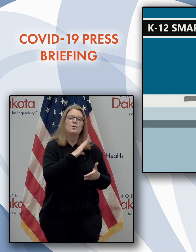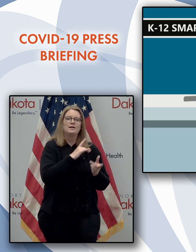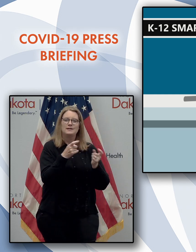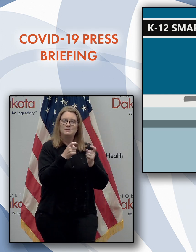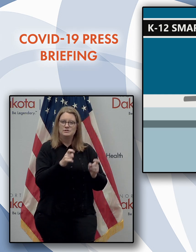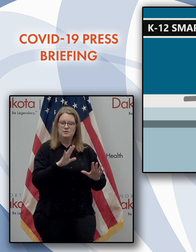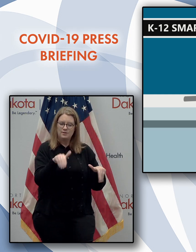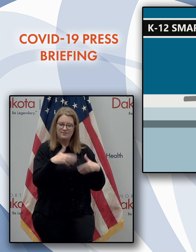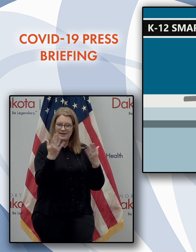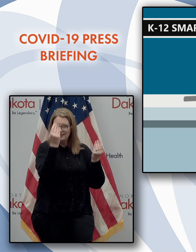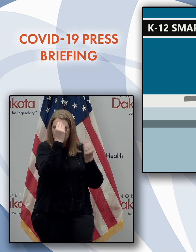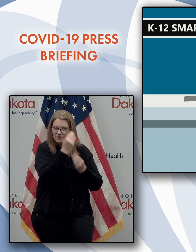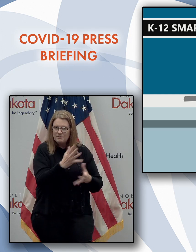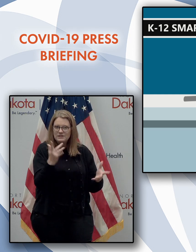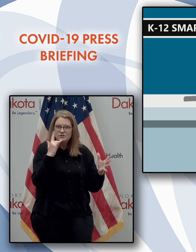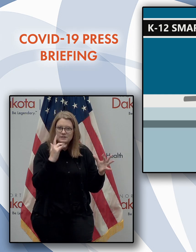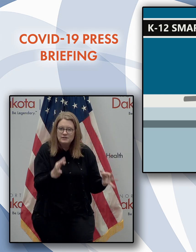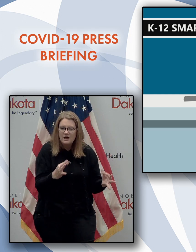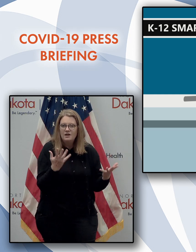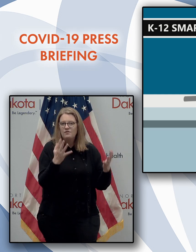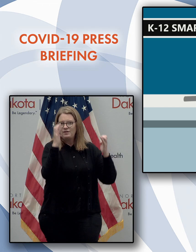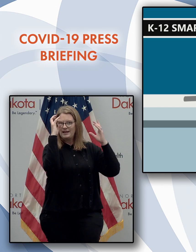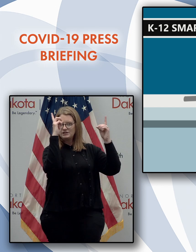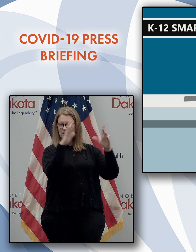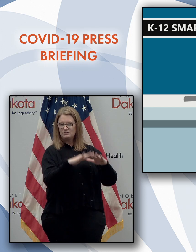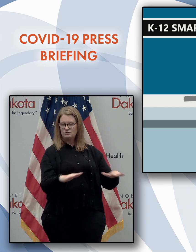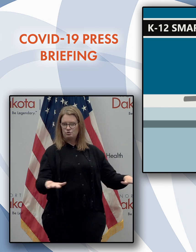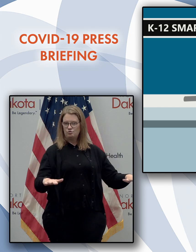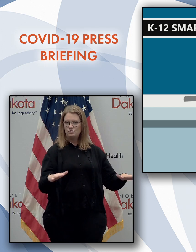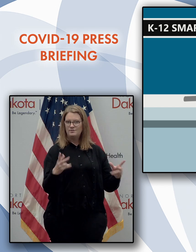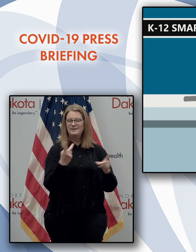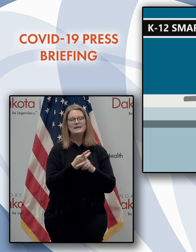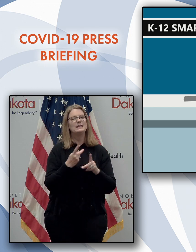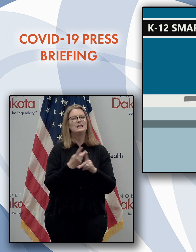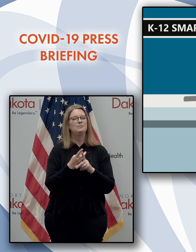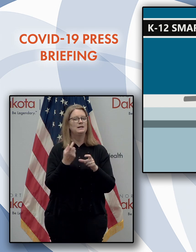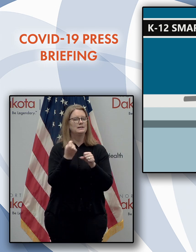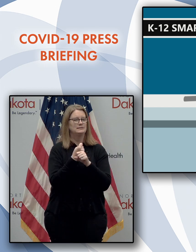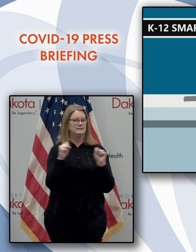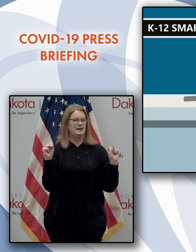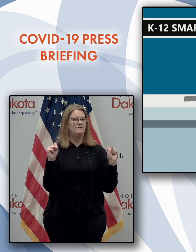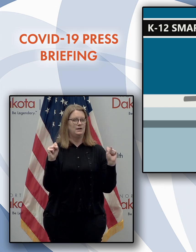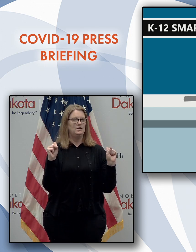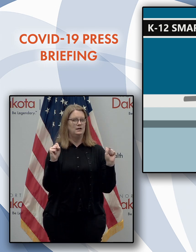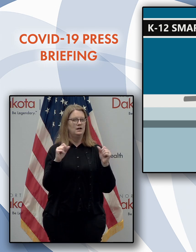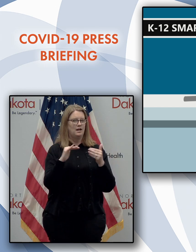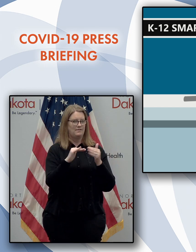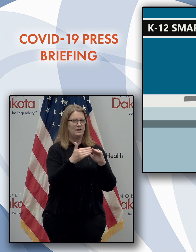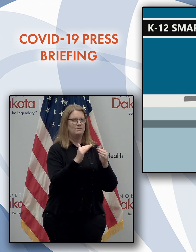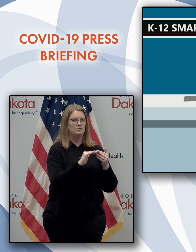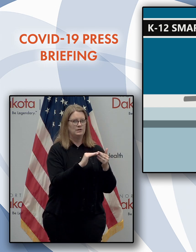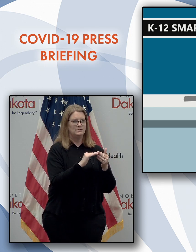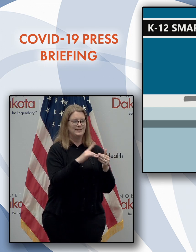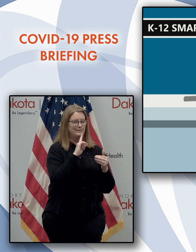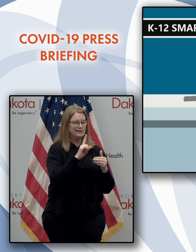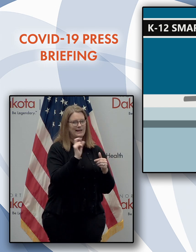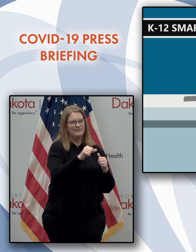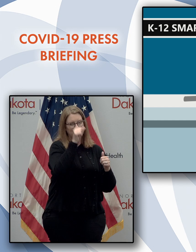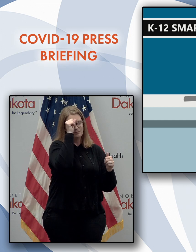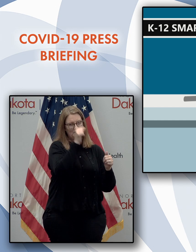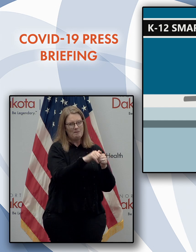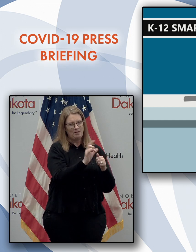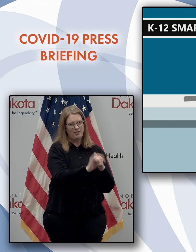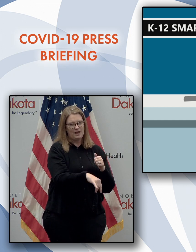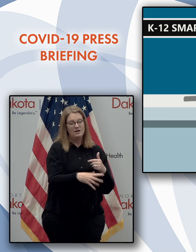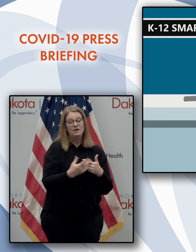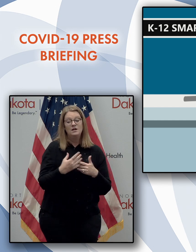information they need to make decisions for the education of children while keeping the safety of their communities in mind. And as part of that,